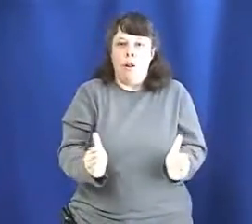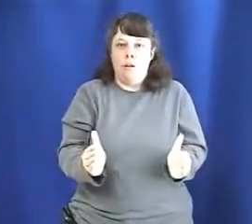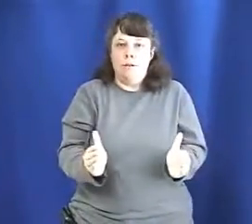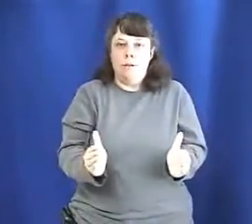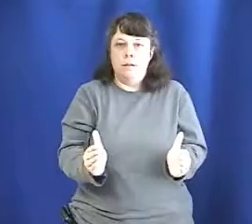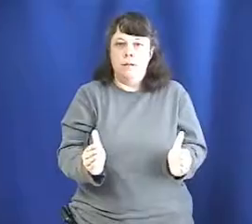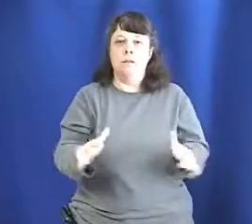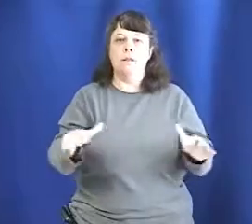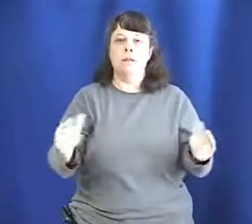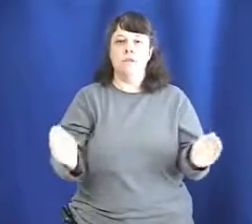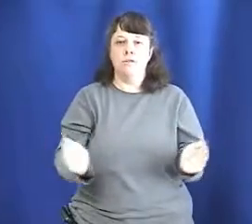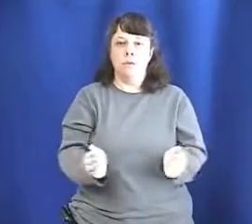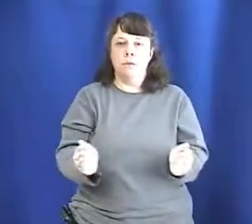Small.